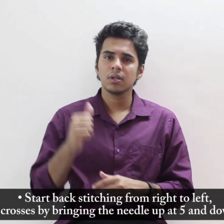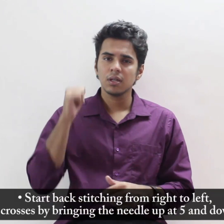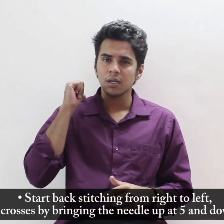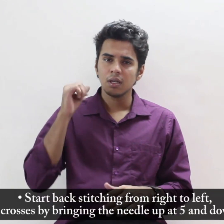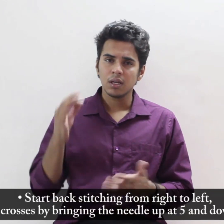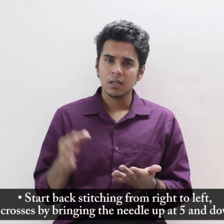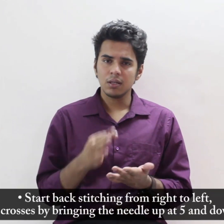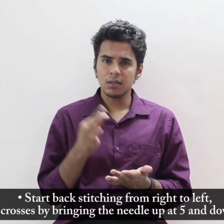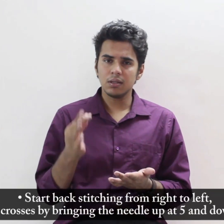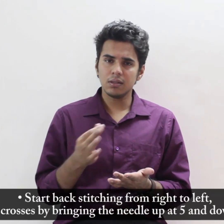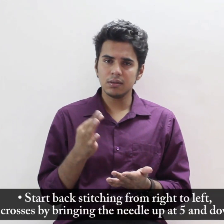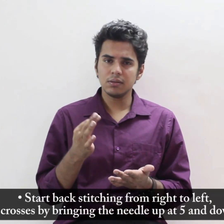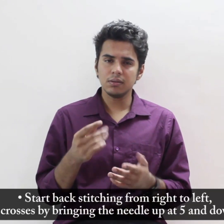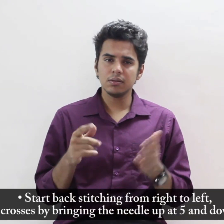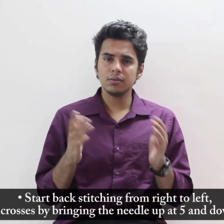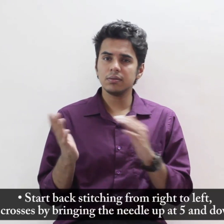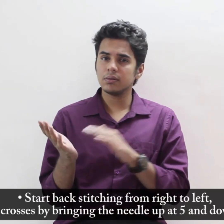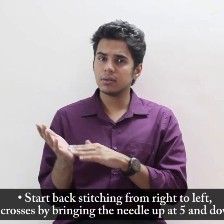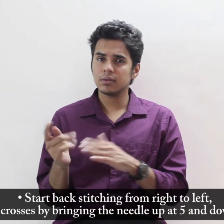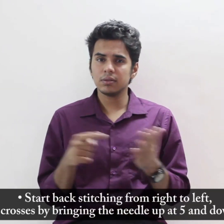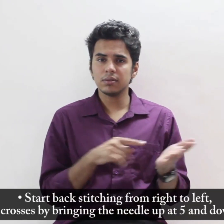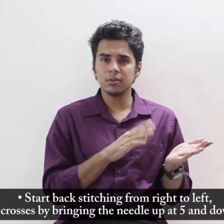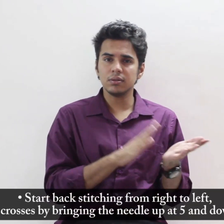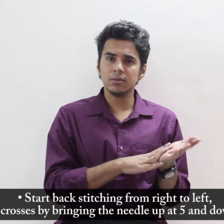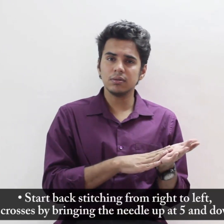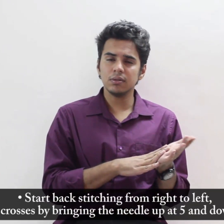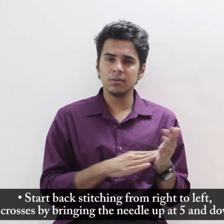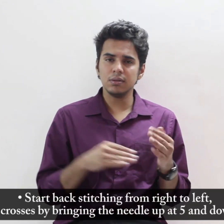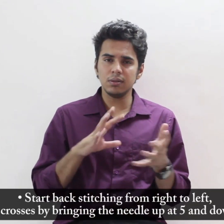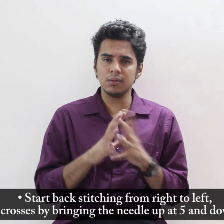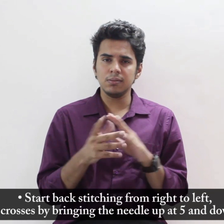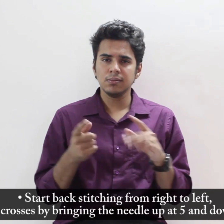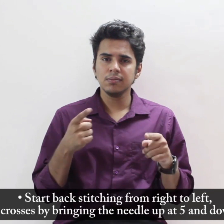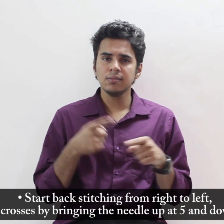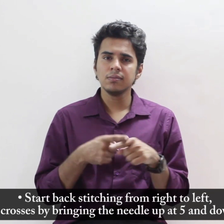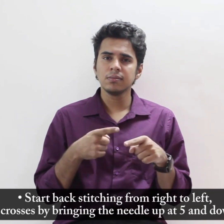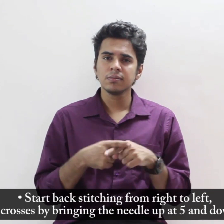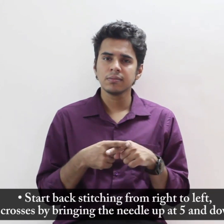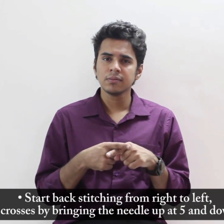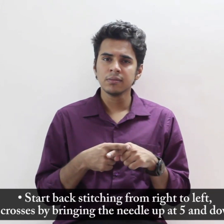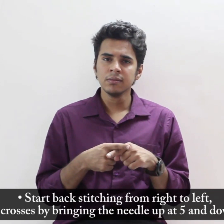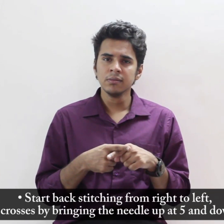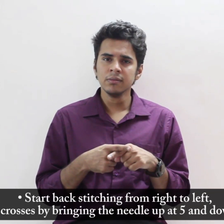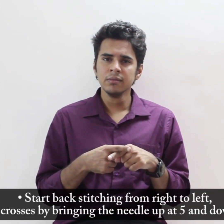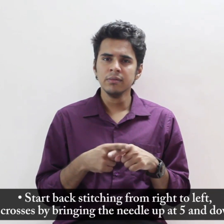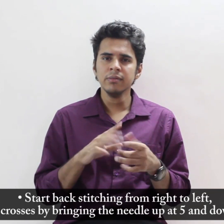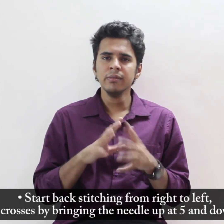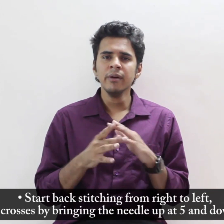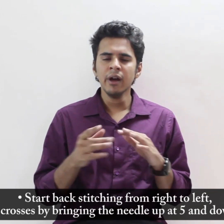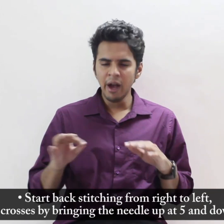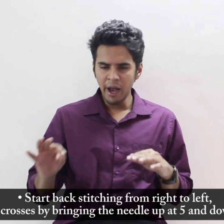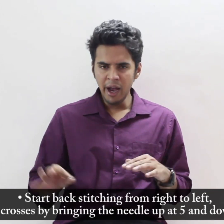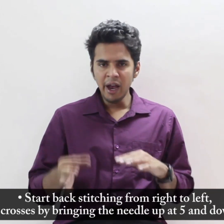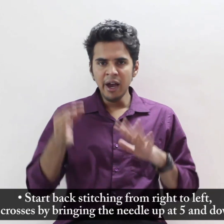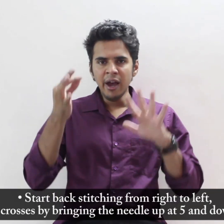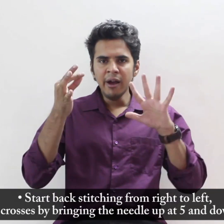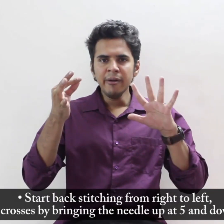Start back stitching from right to left. Make crosses by bringing the needle up at 5 and down at 6.